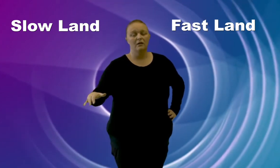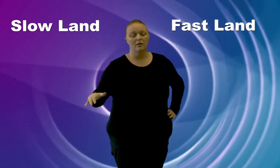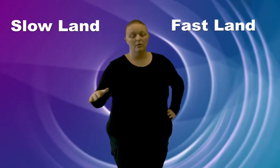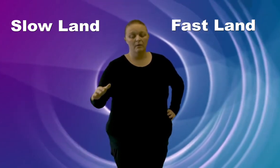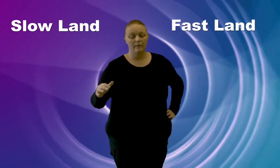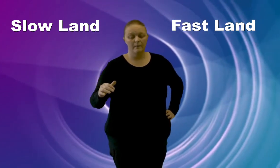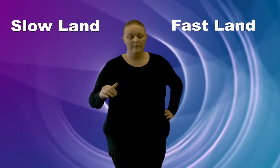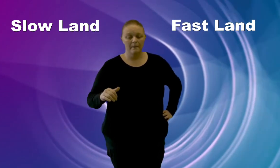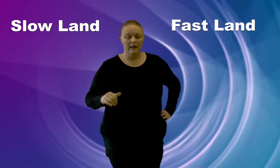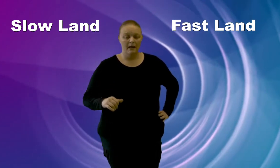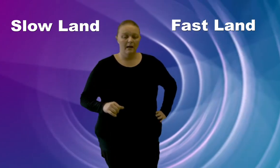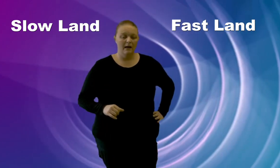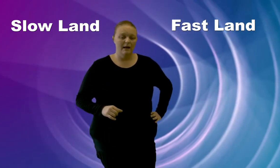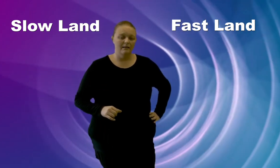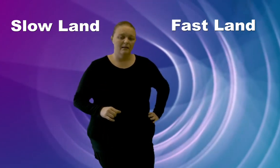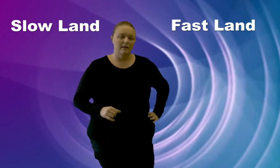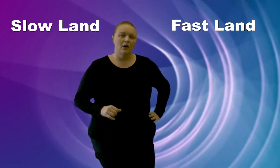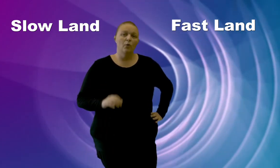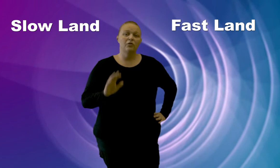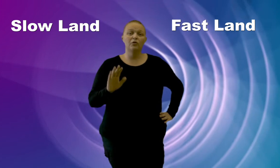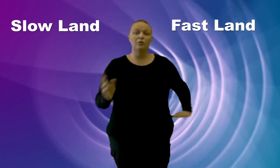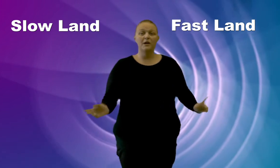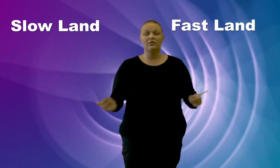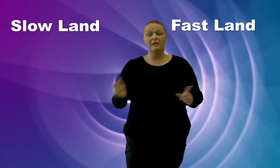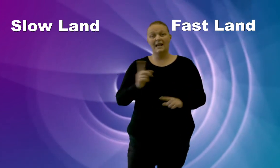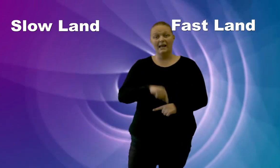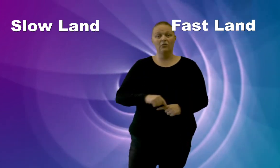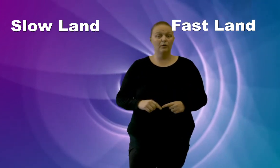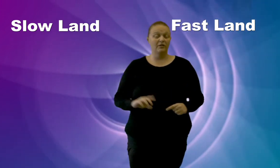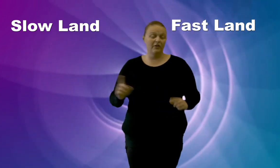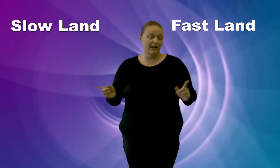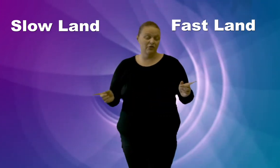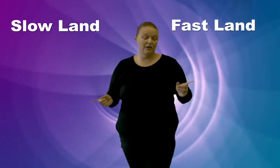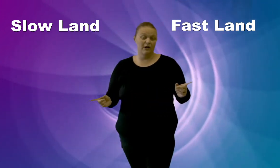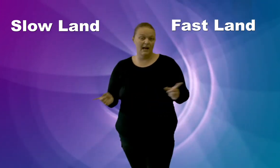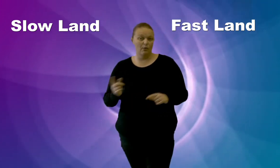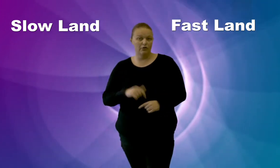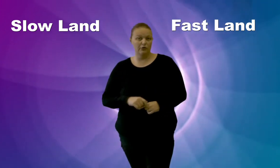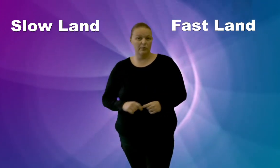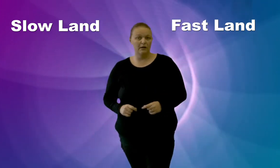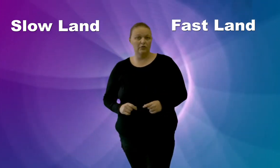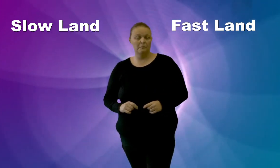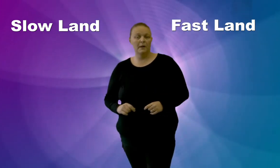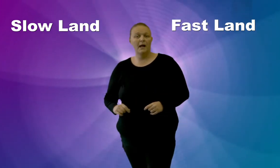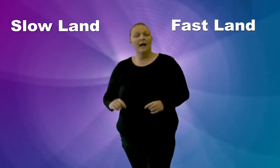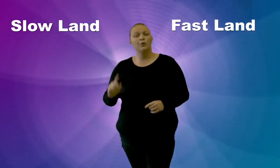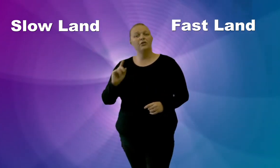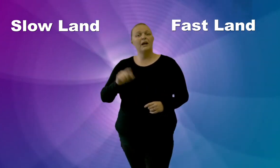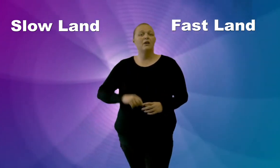slow. Excellent. Would you switch lands, whichever land you're in right now, would you switch? And would your character